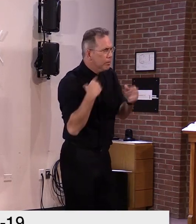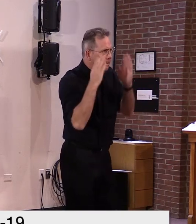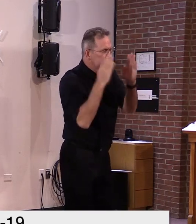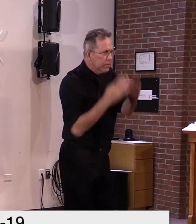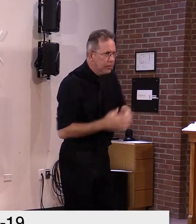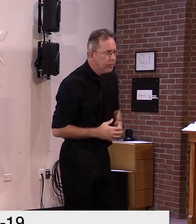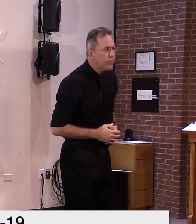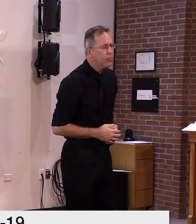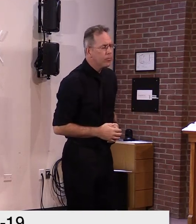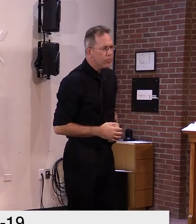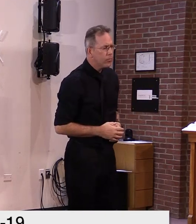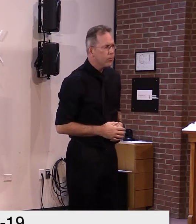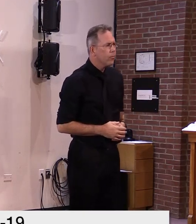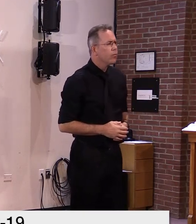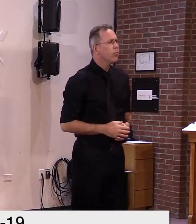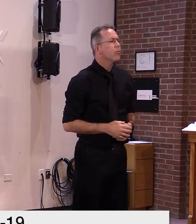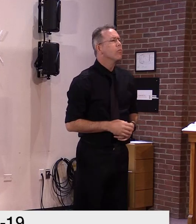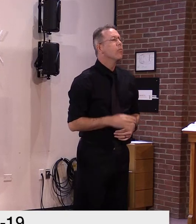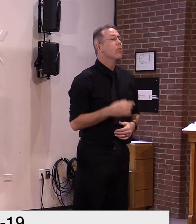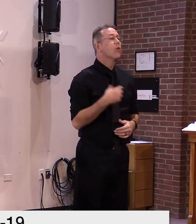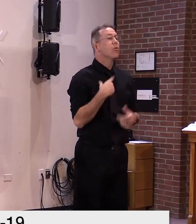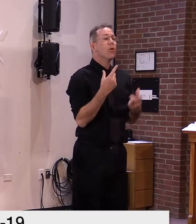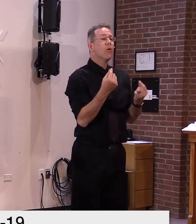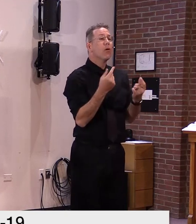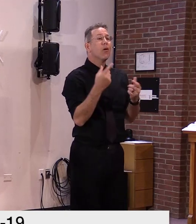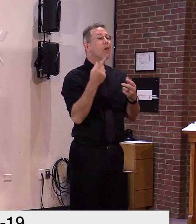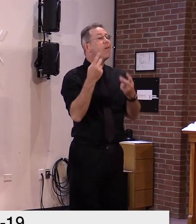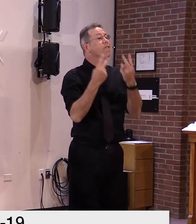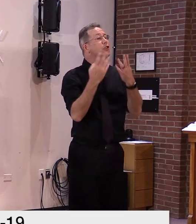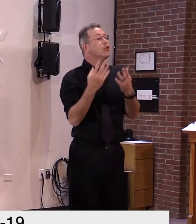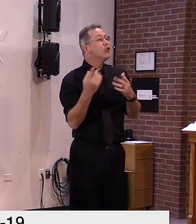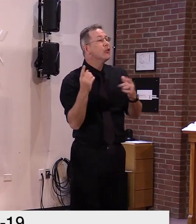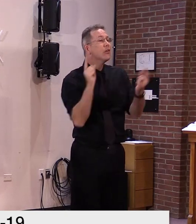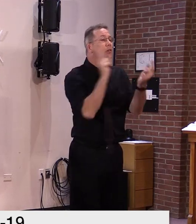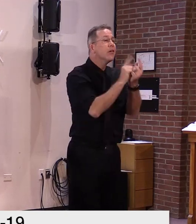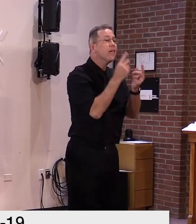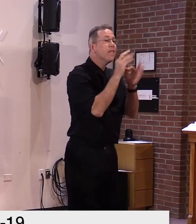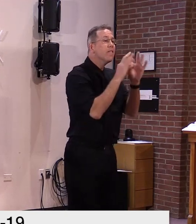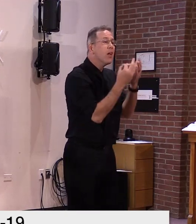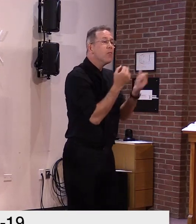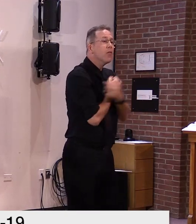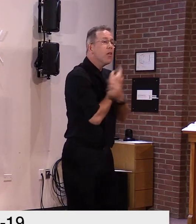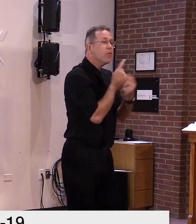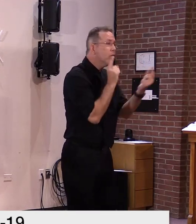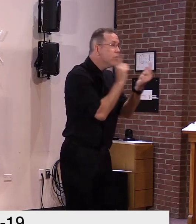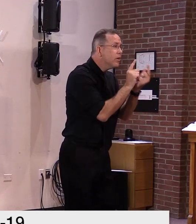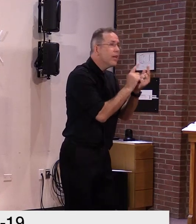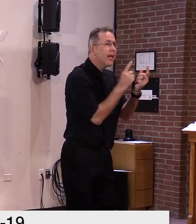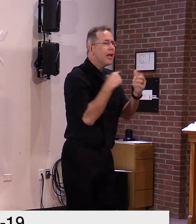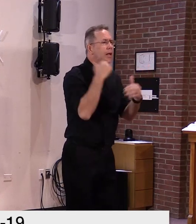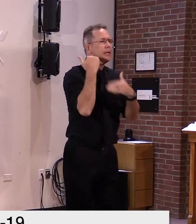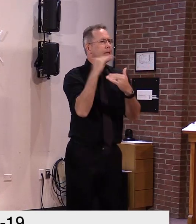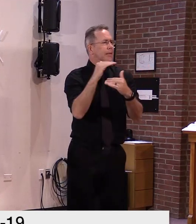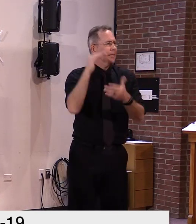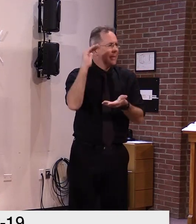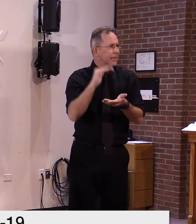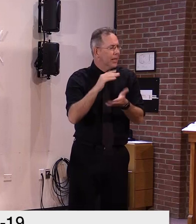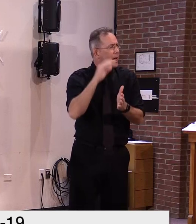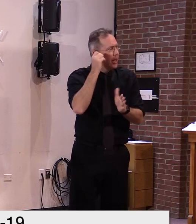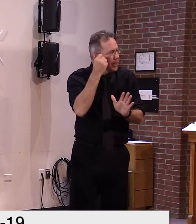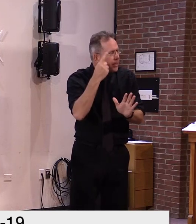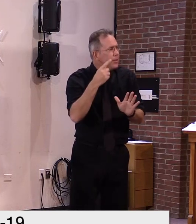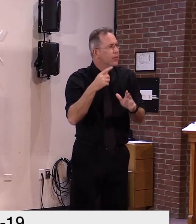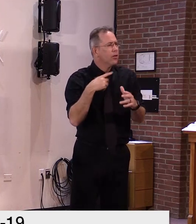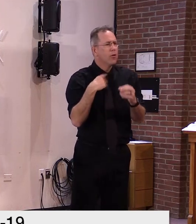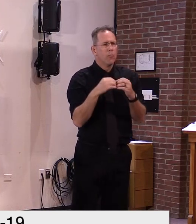rates, indoor visitation will be allowed with strict parameters. Now remember, Vermont is